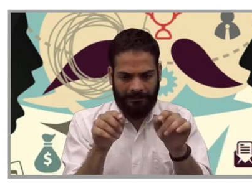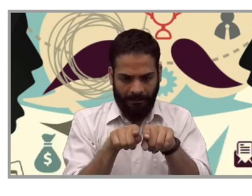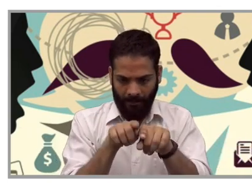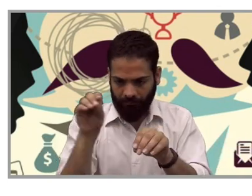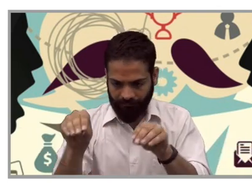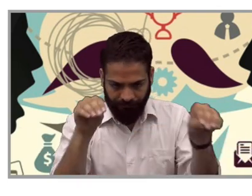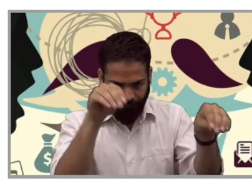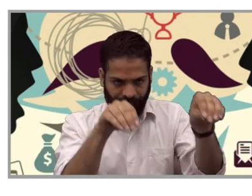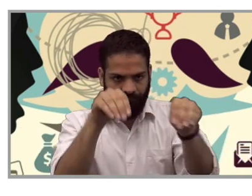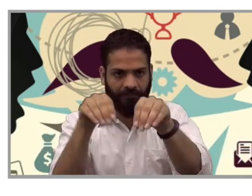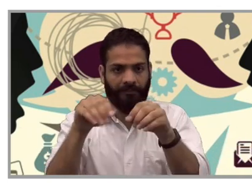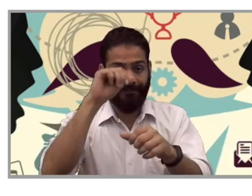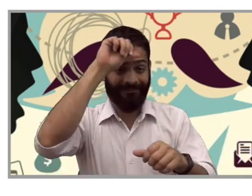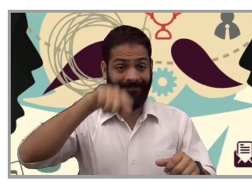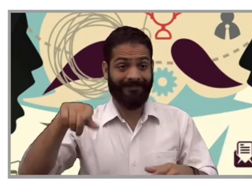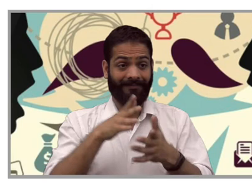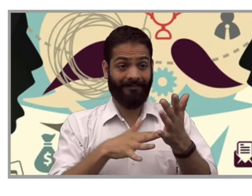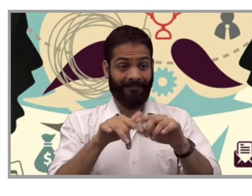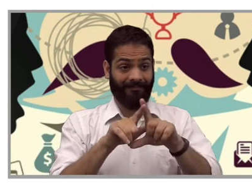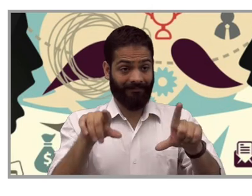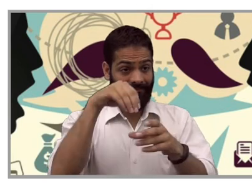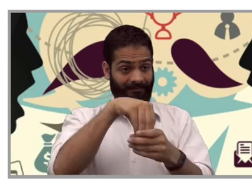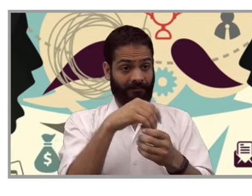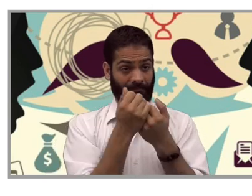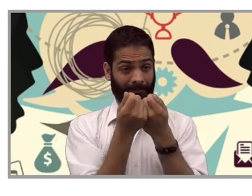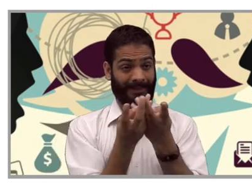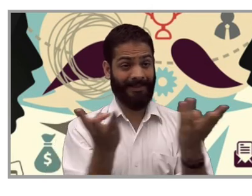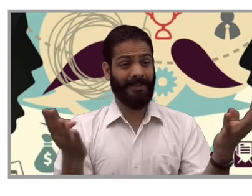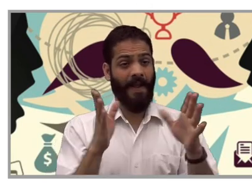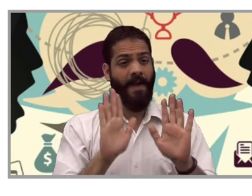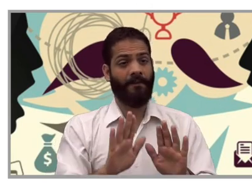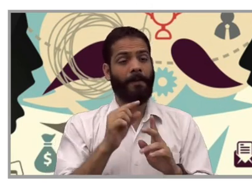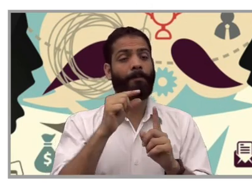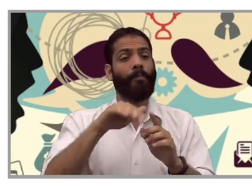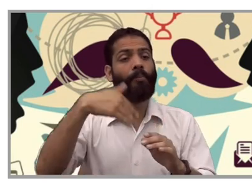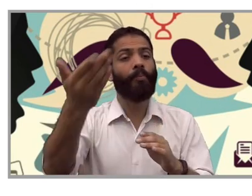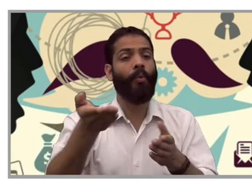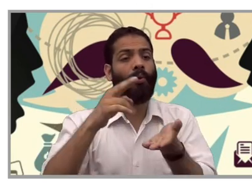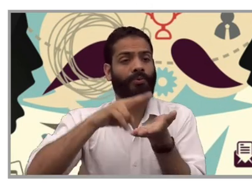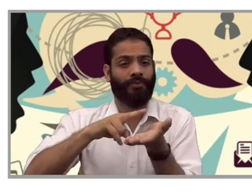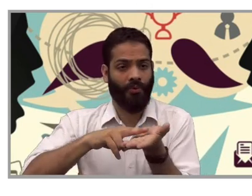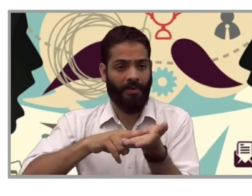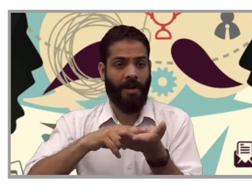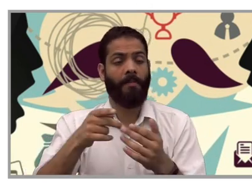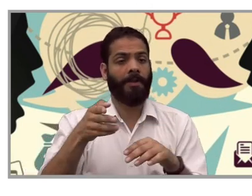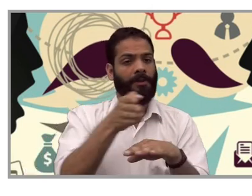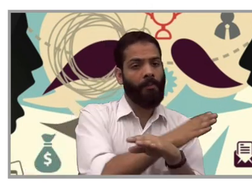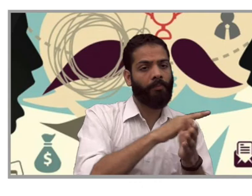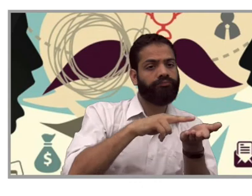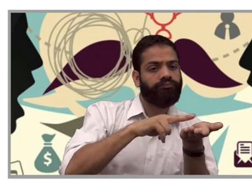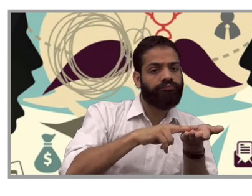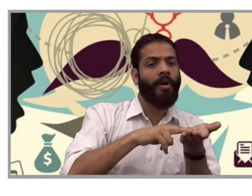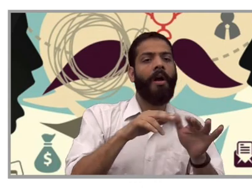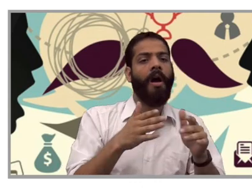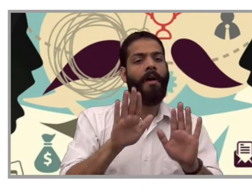either post-nominal or pre-nominal and may follow or precede a post-nominal adjective.